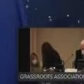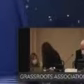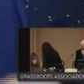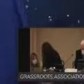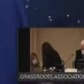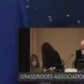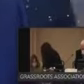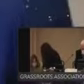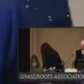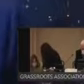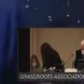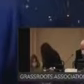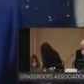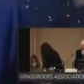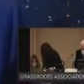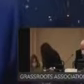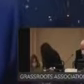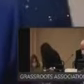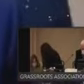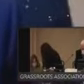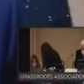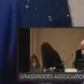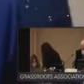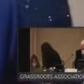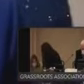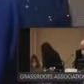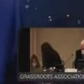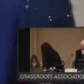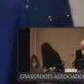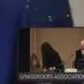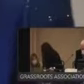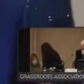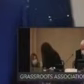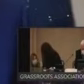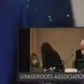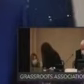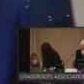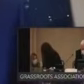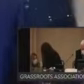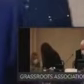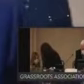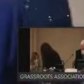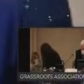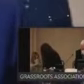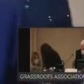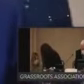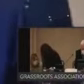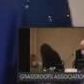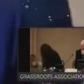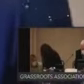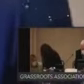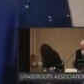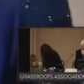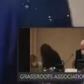There's been a whole day of presentation about medications. Medications do not kill people either. What kills people